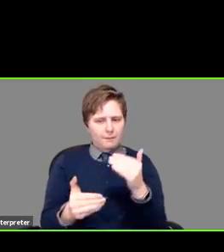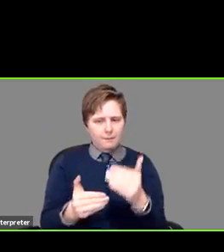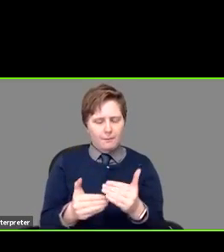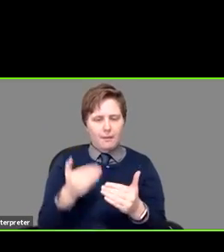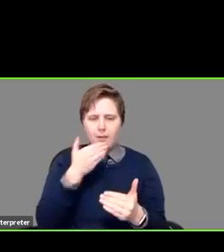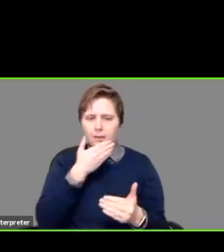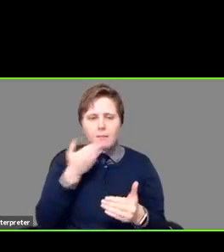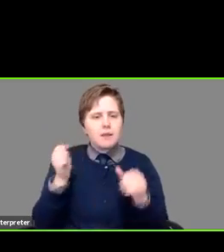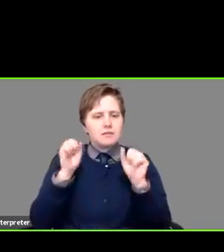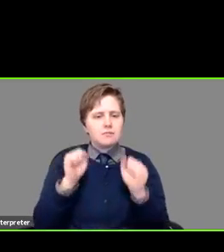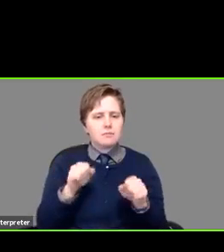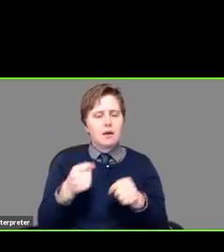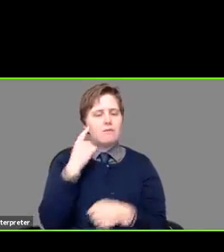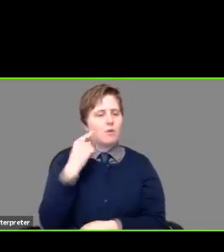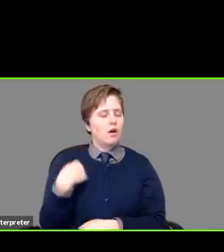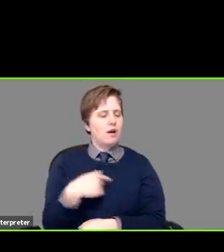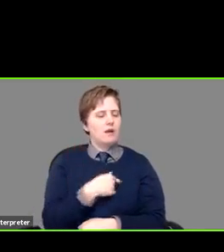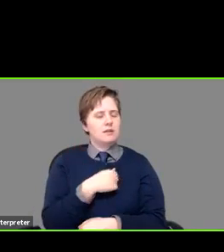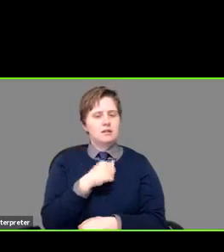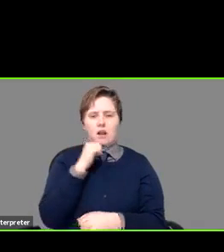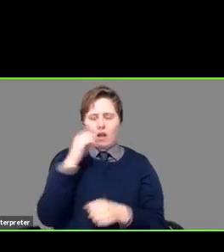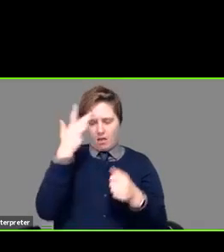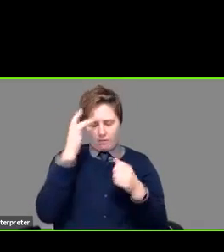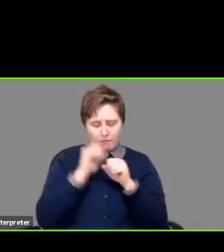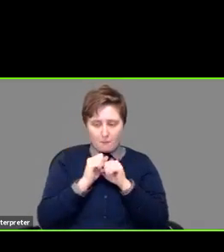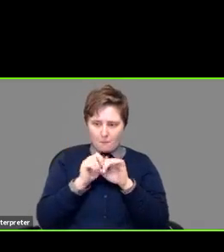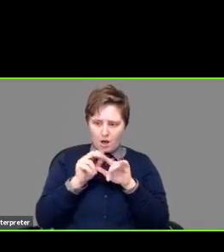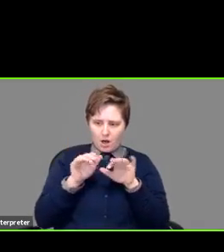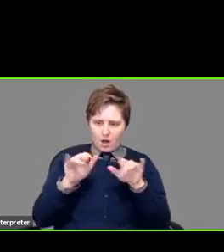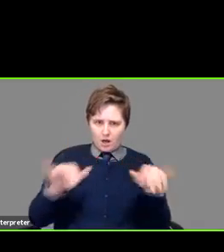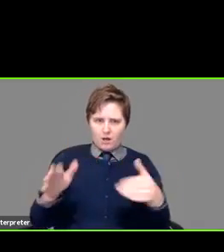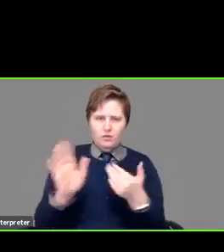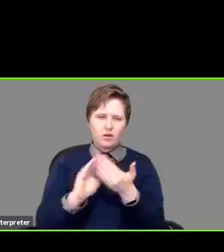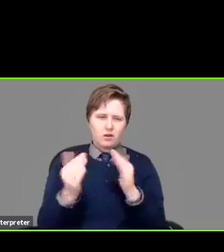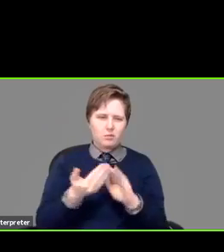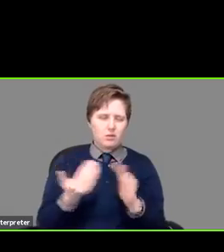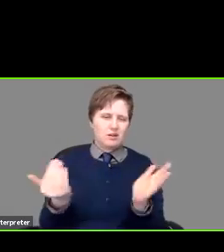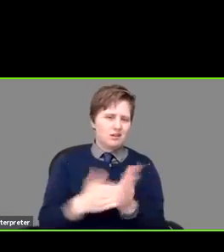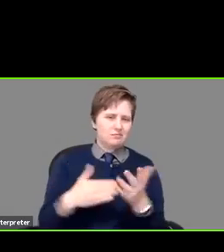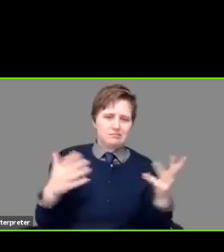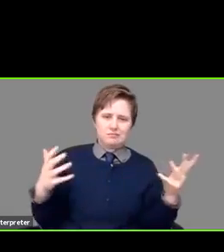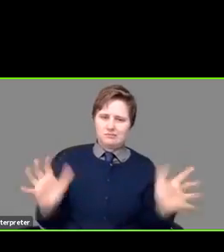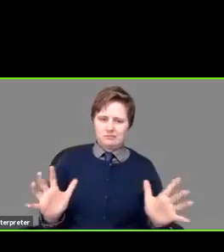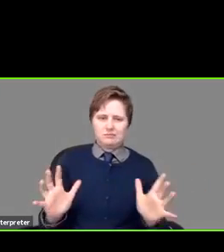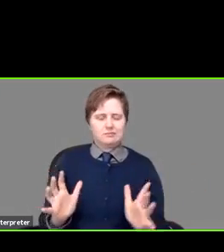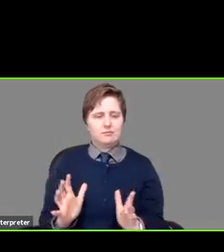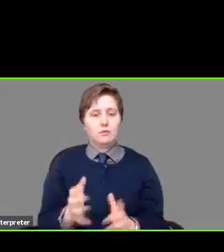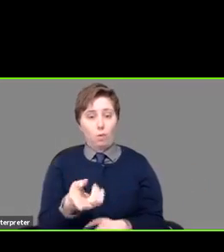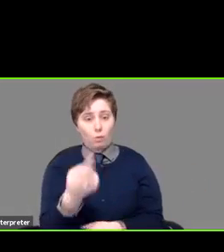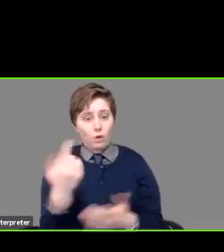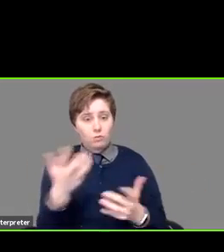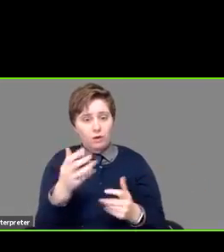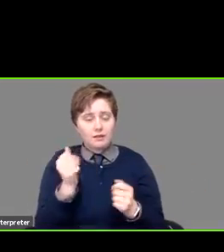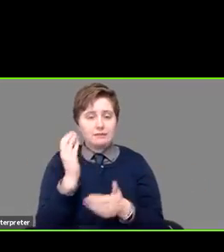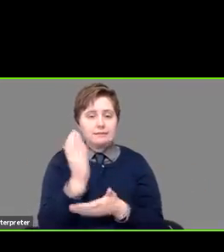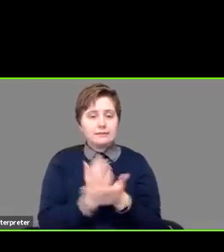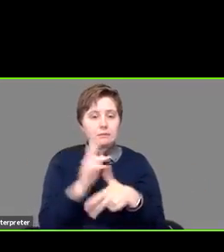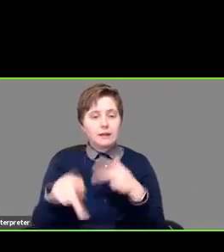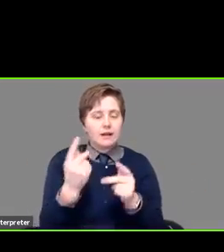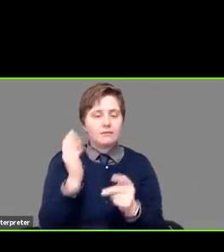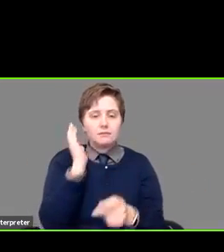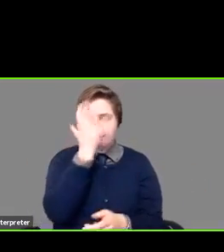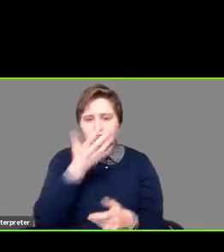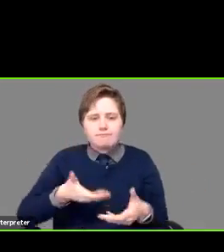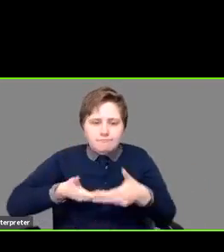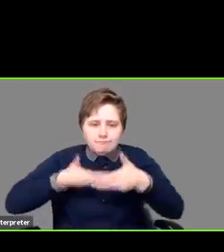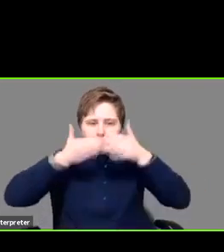the ability for us to not spread this virus throughout the community again. And one of those things is a face covering. Of course, we would love to